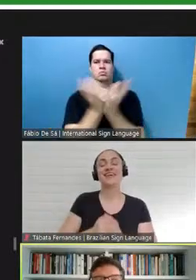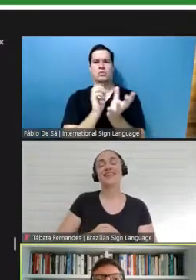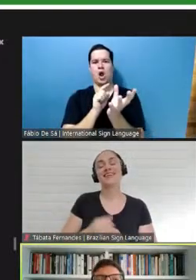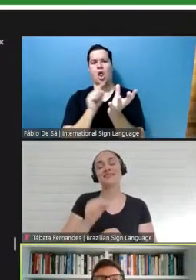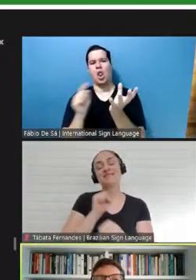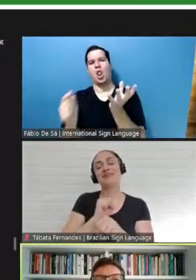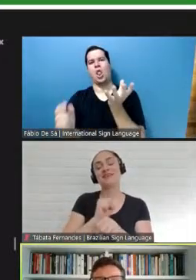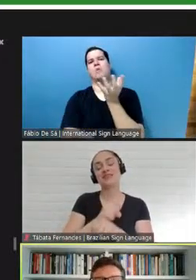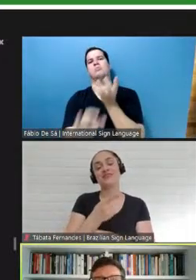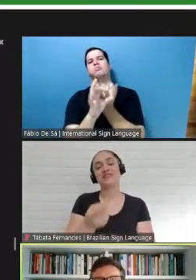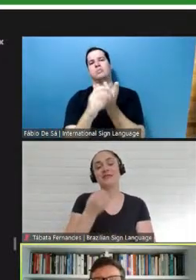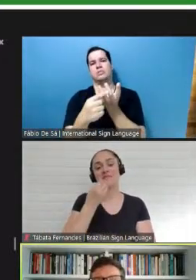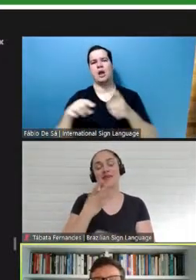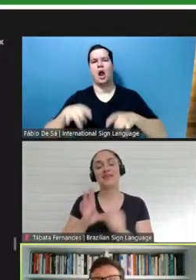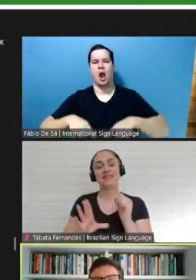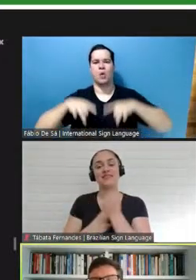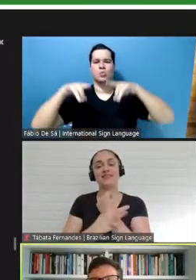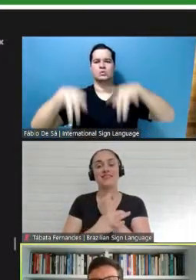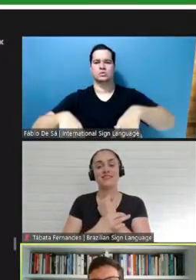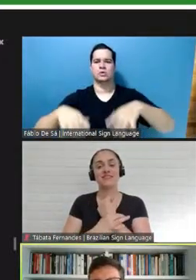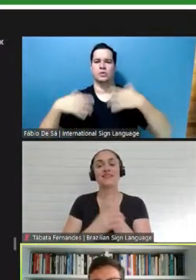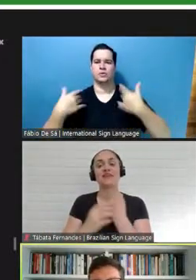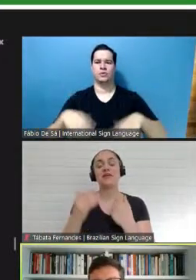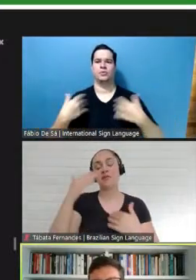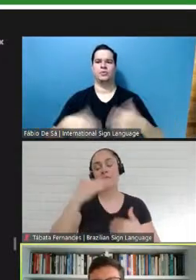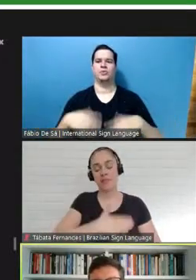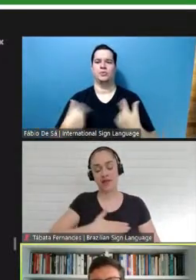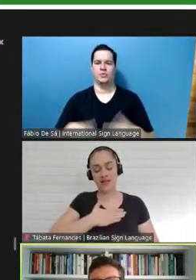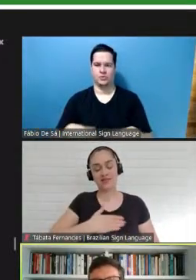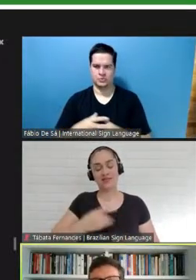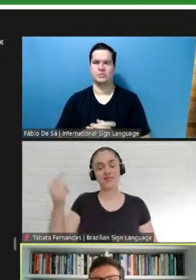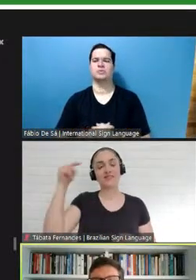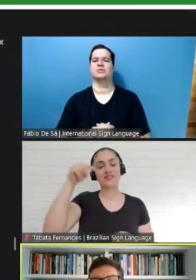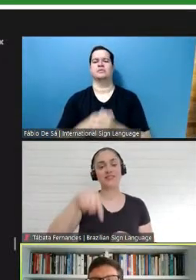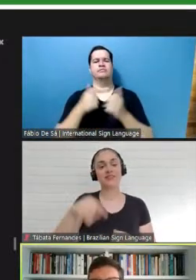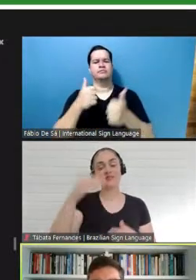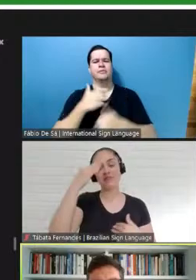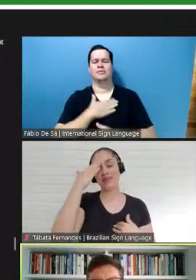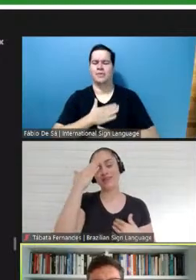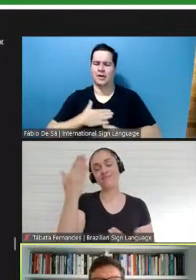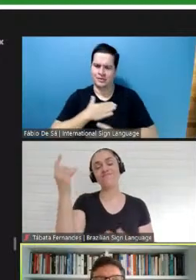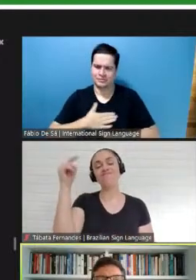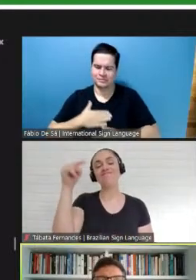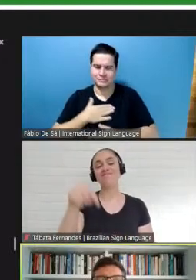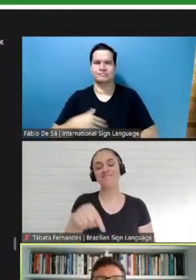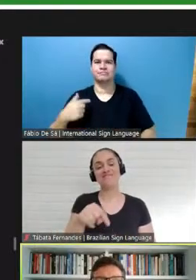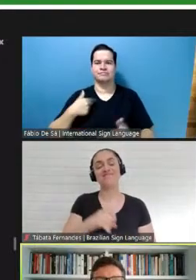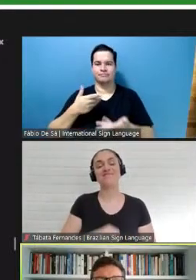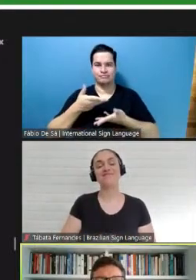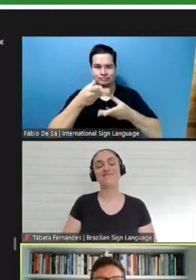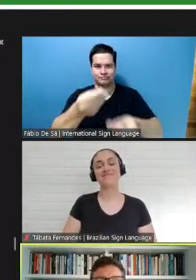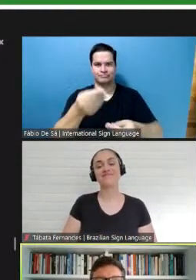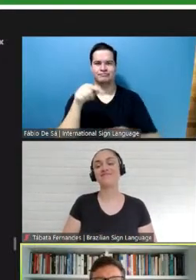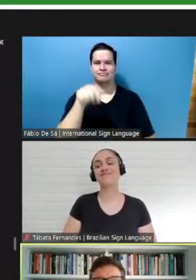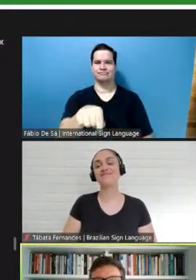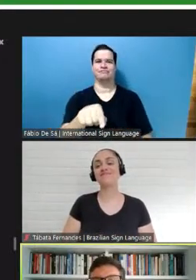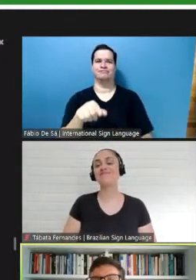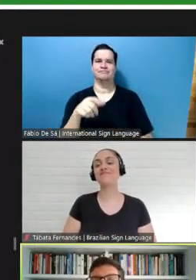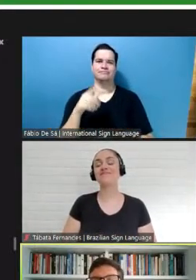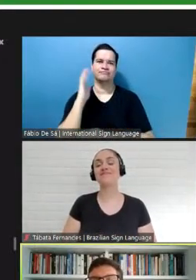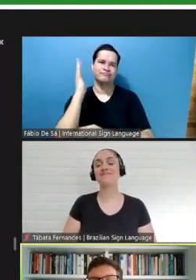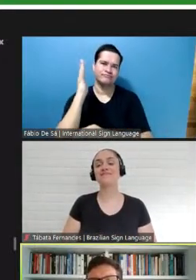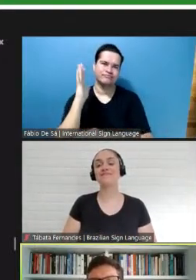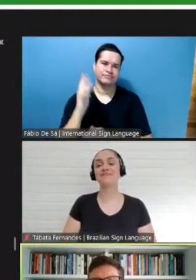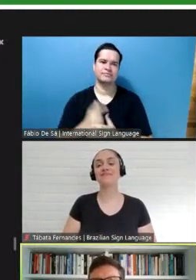pleased to have you with us. Thank you for the participation. Going to the question